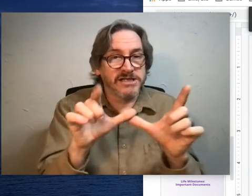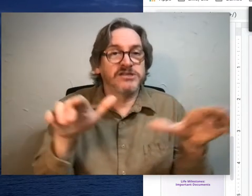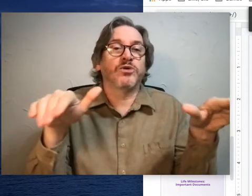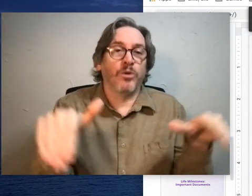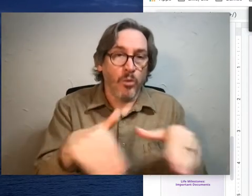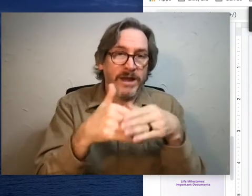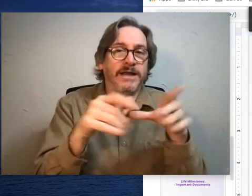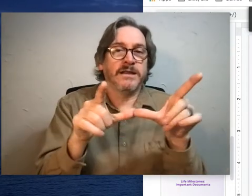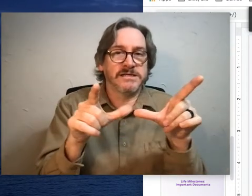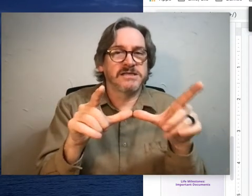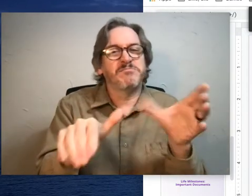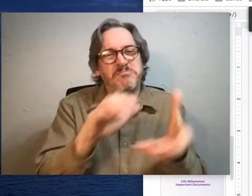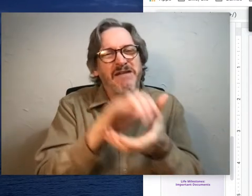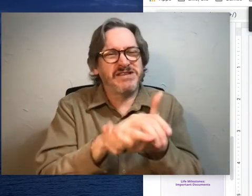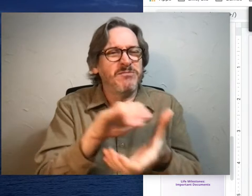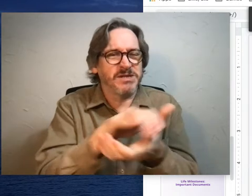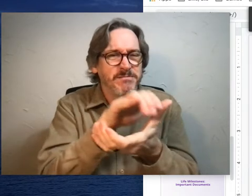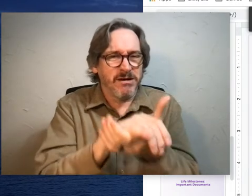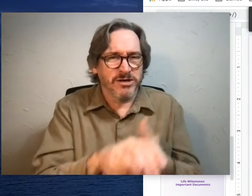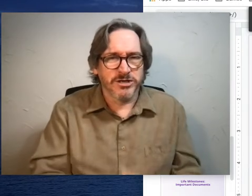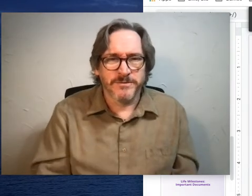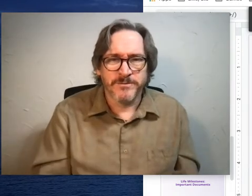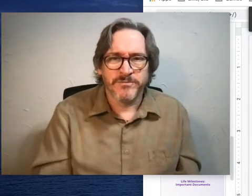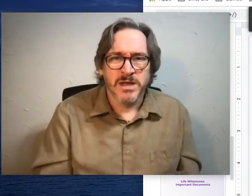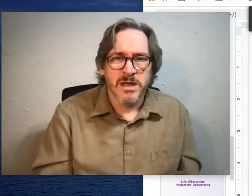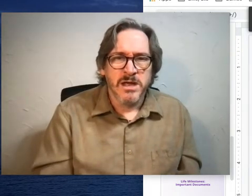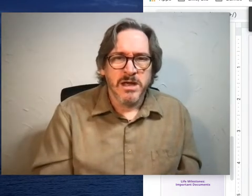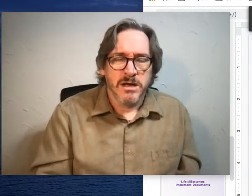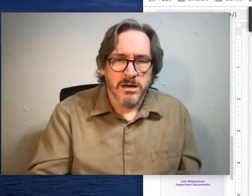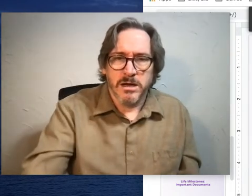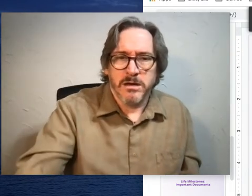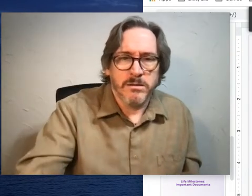Marriage license or wedding license. I've seen mostly marriage.